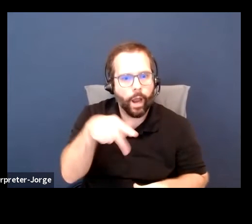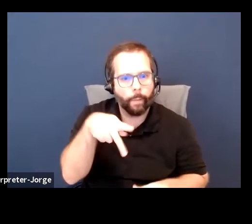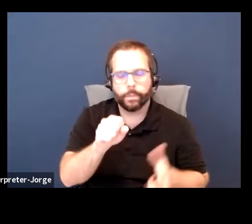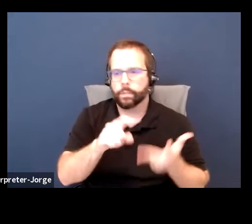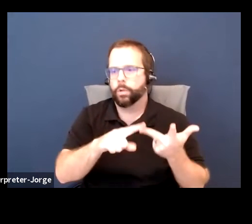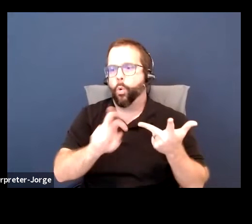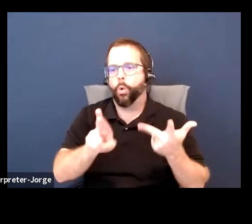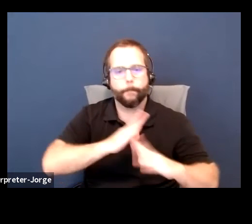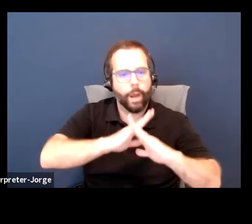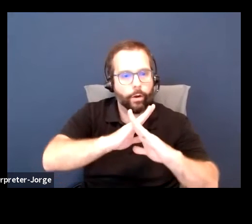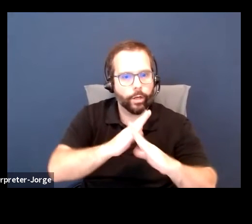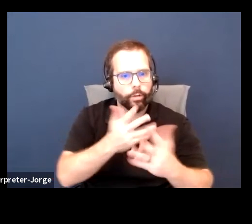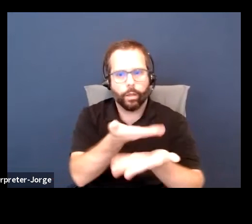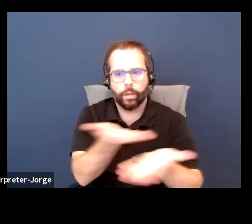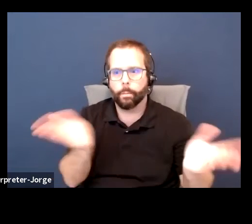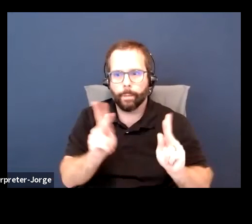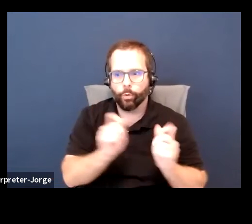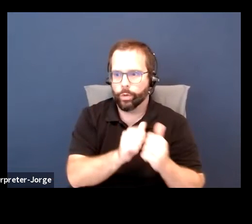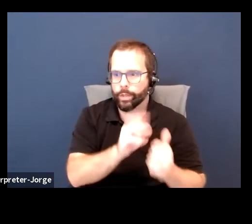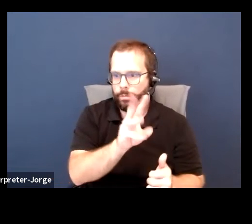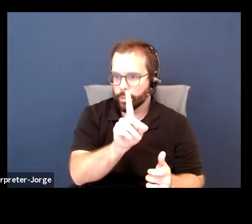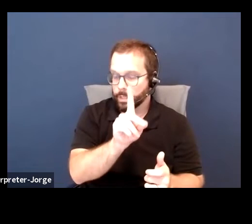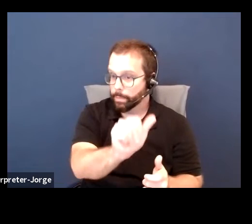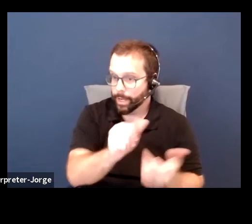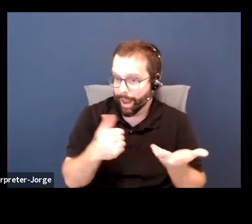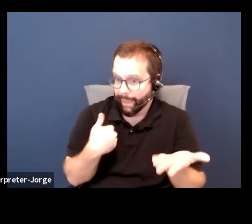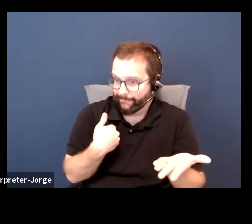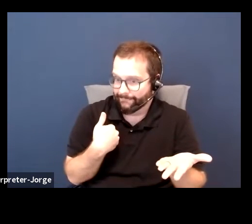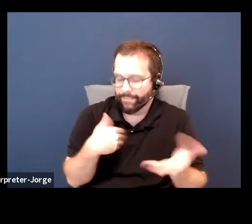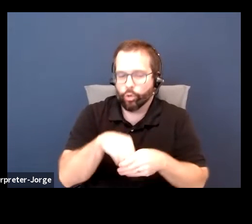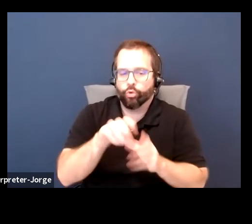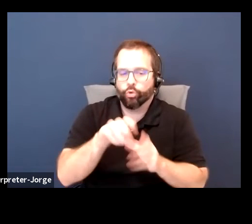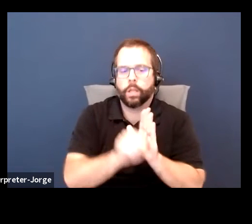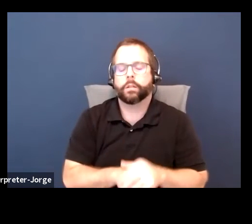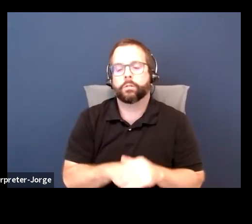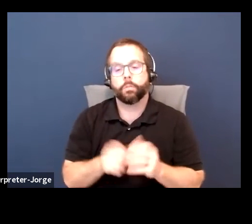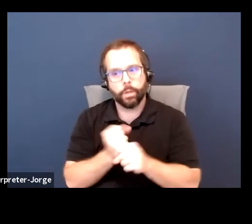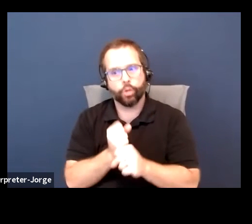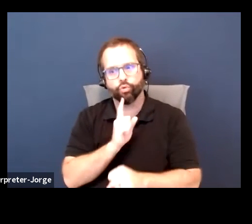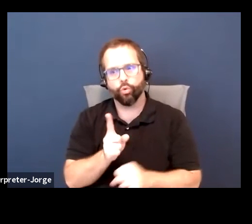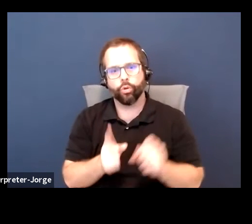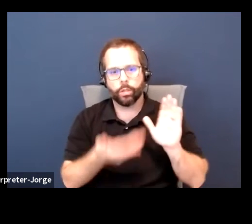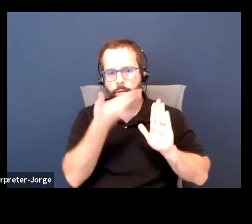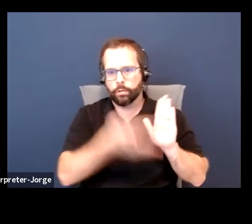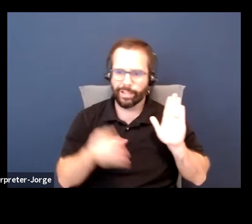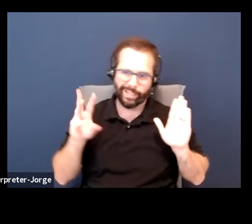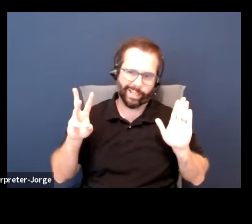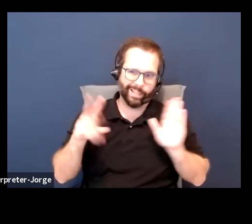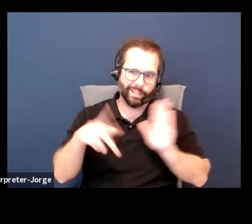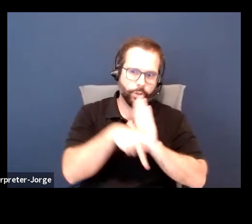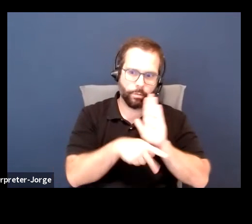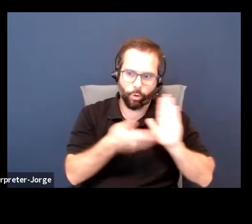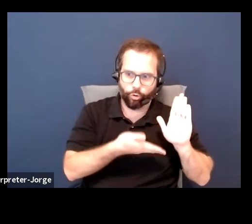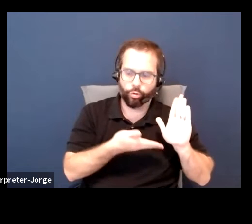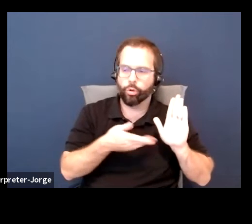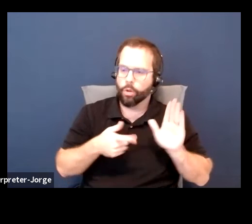that these 6 principles are being adhered to, that there is within the plan,